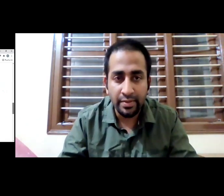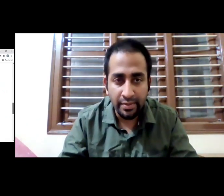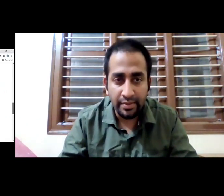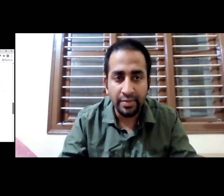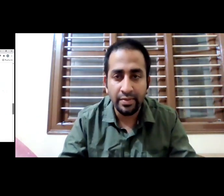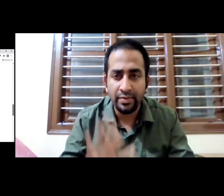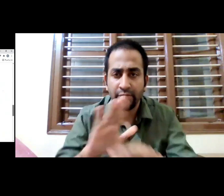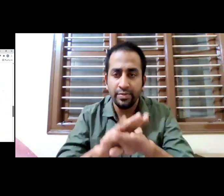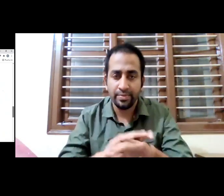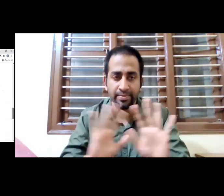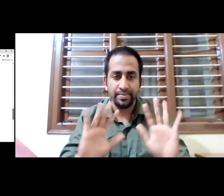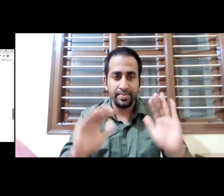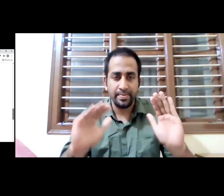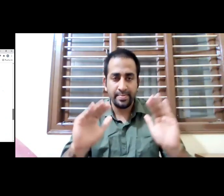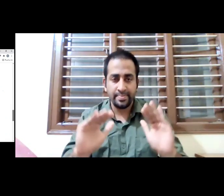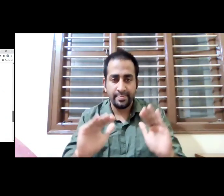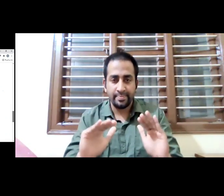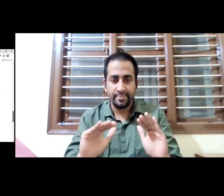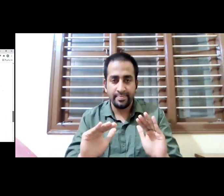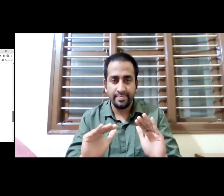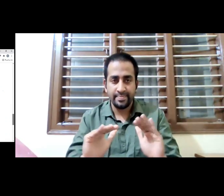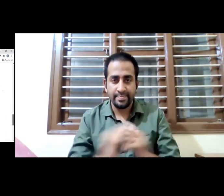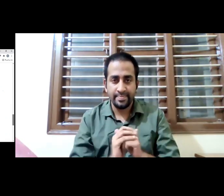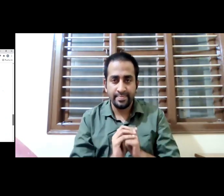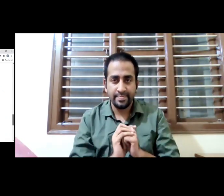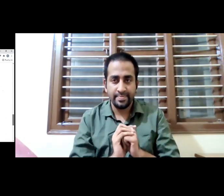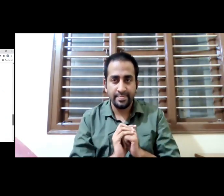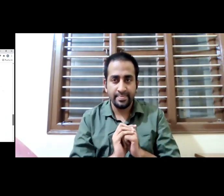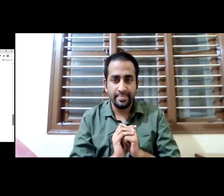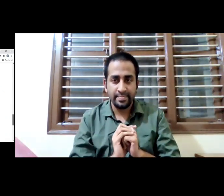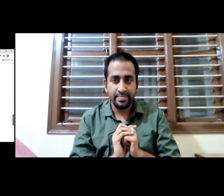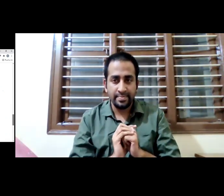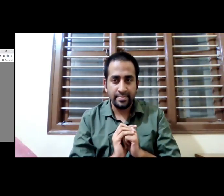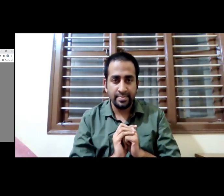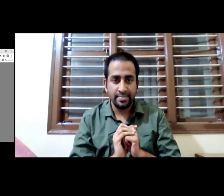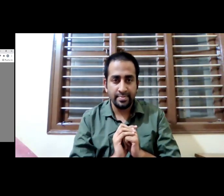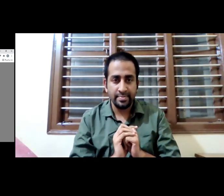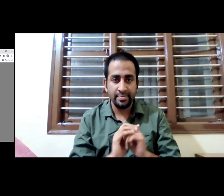Keep going, keep going. Yeah, you can go a little slower.